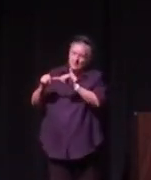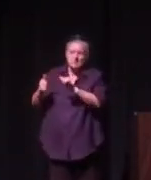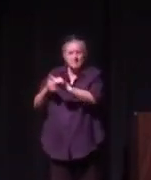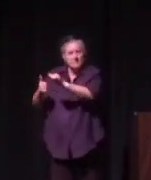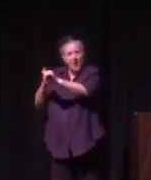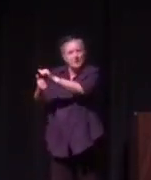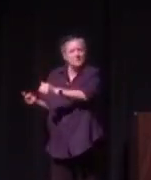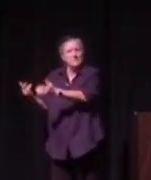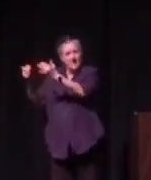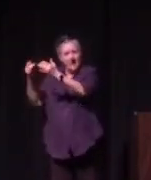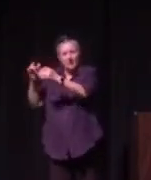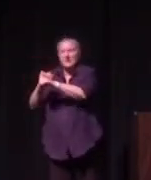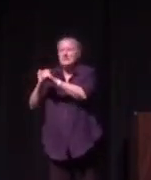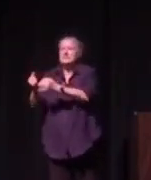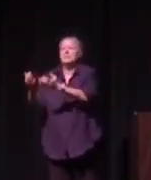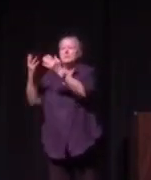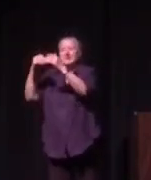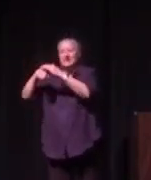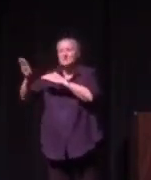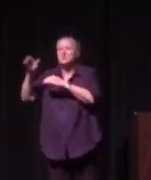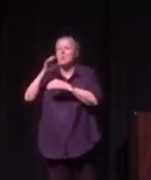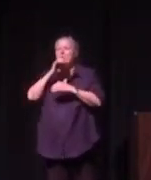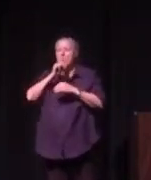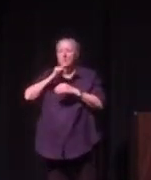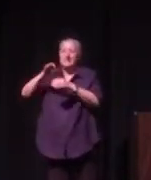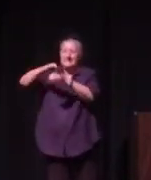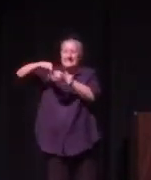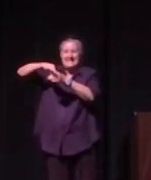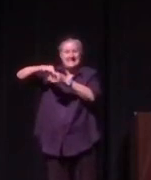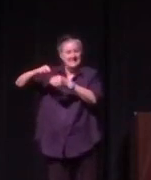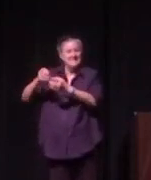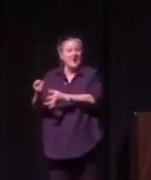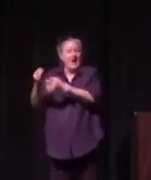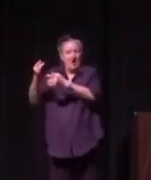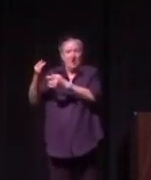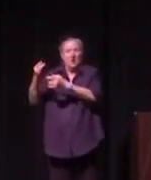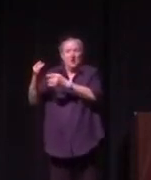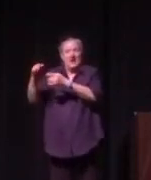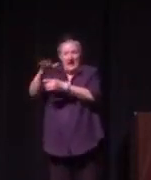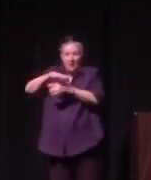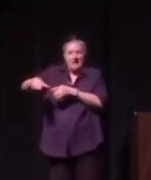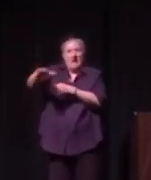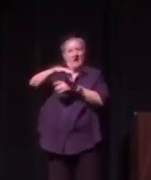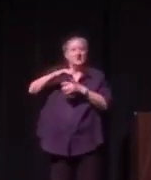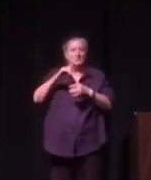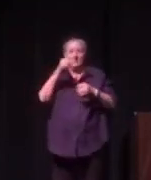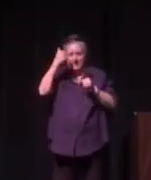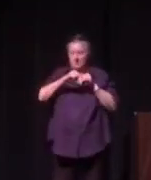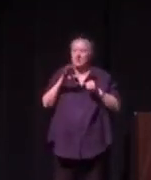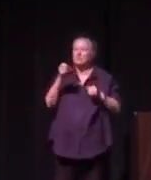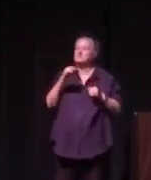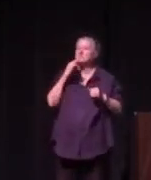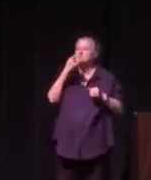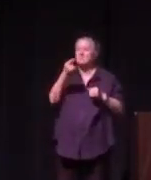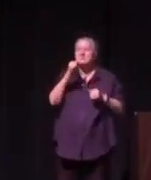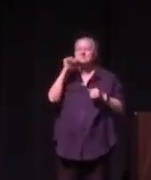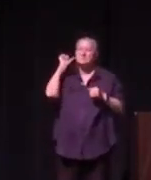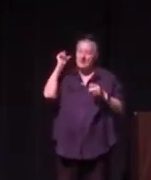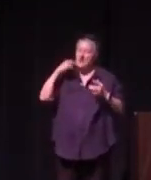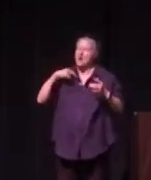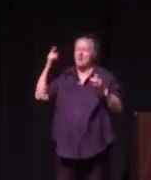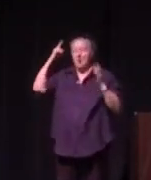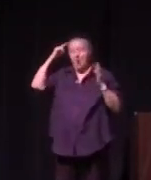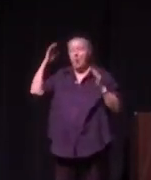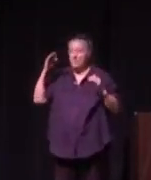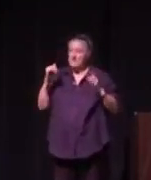way across over here. It's now burning into the old T fire down in here. You may remember Chris told you yesterday we were